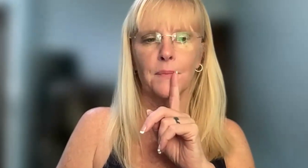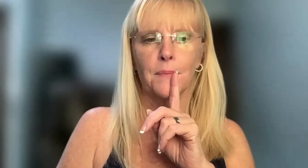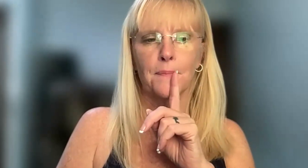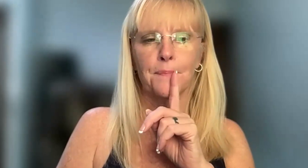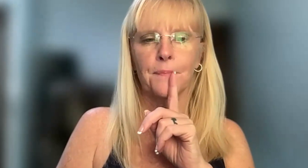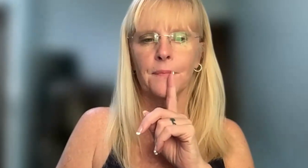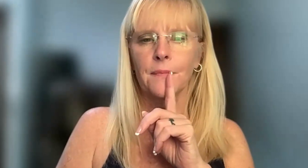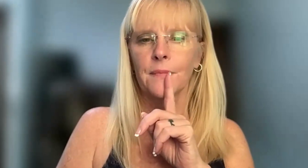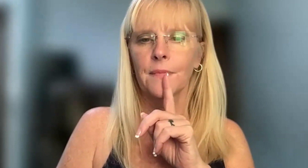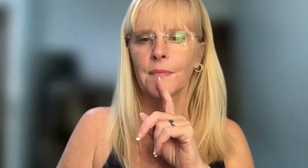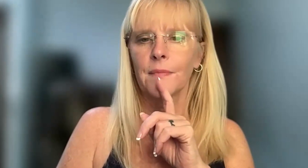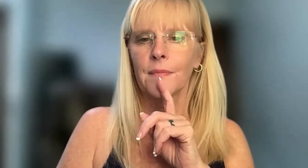I'm